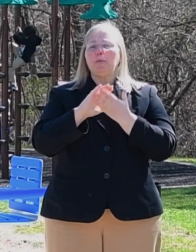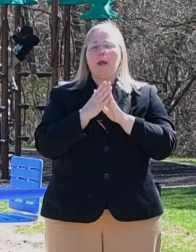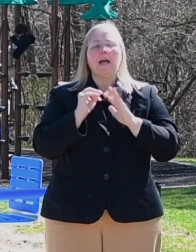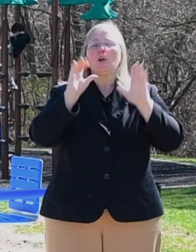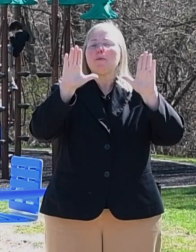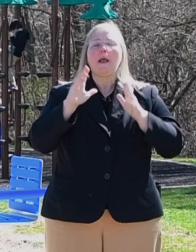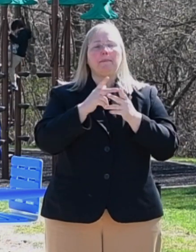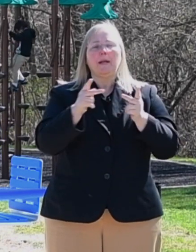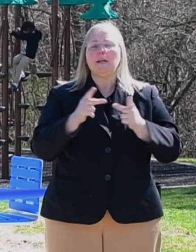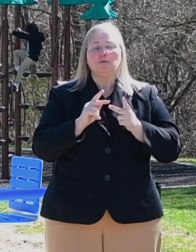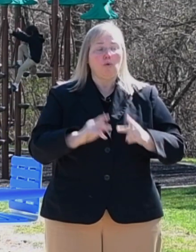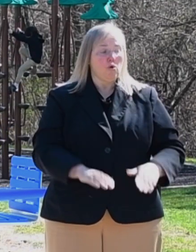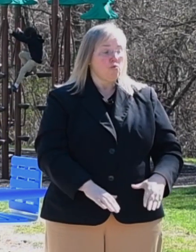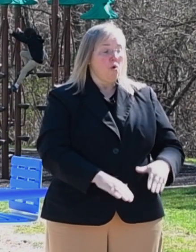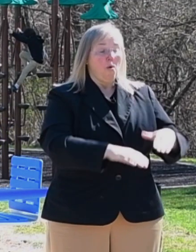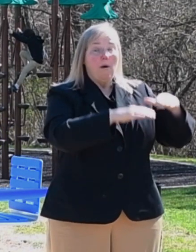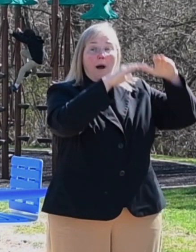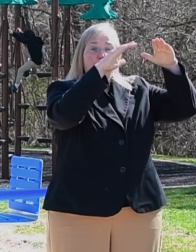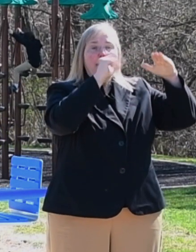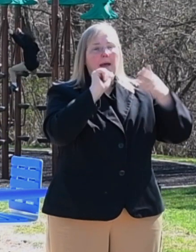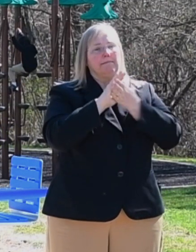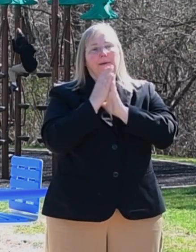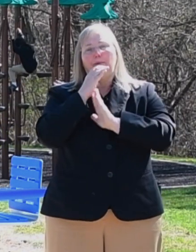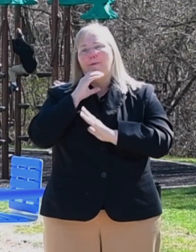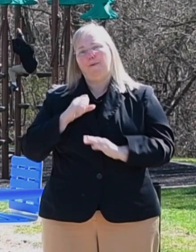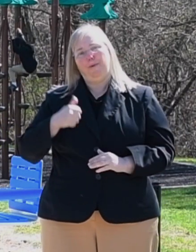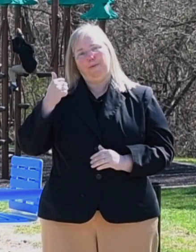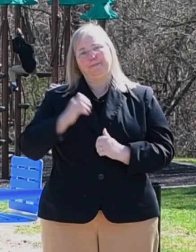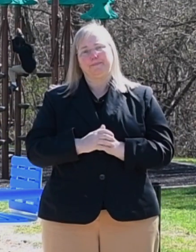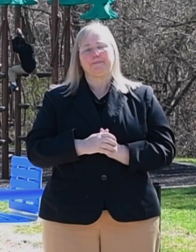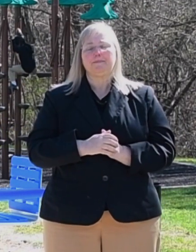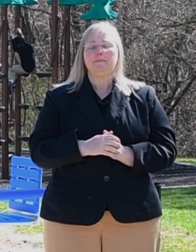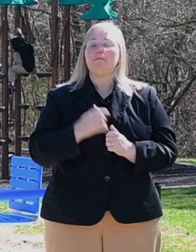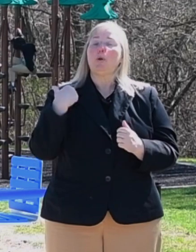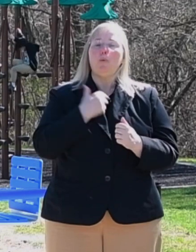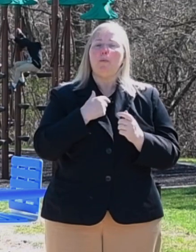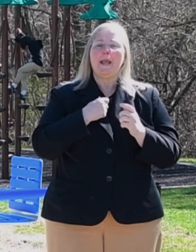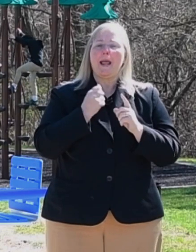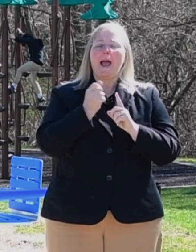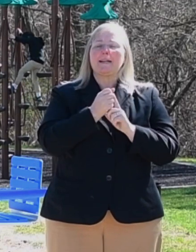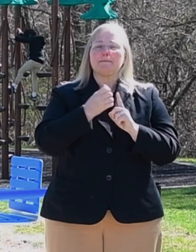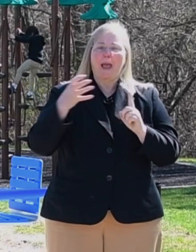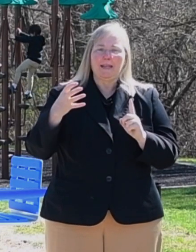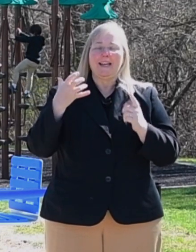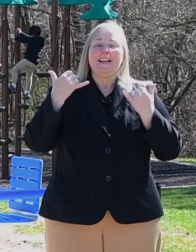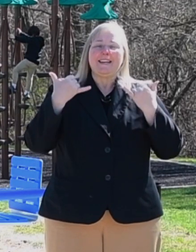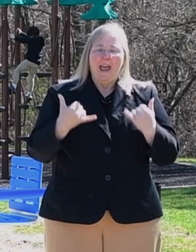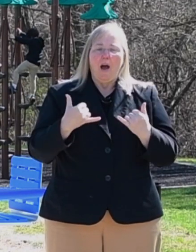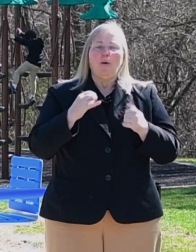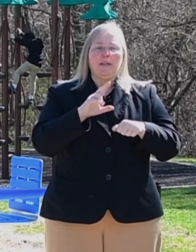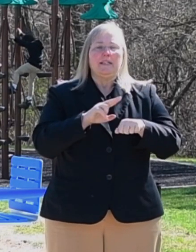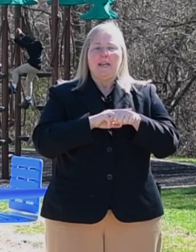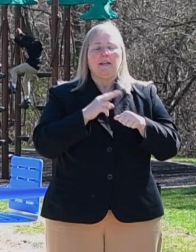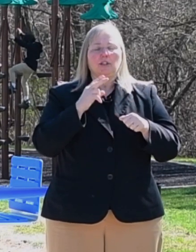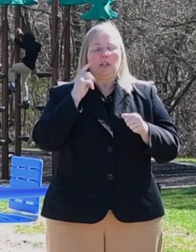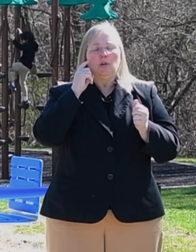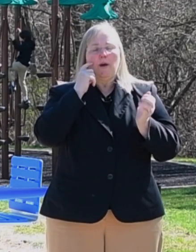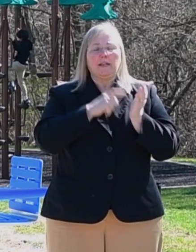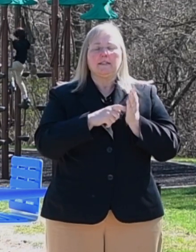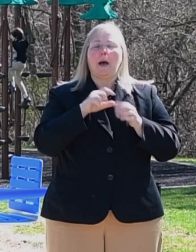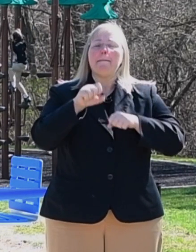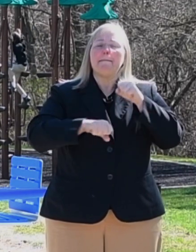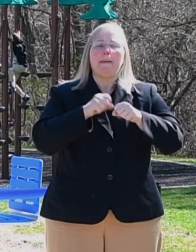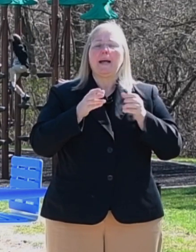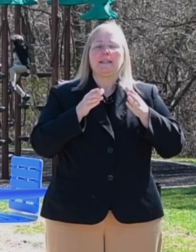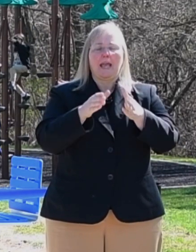up and grow older. We expanded a now nationally recognized bike lane